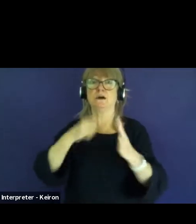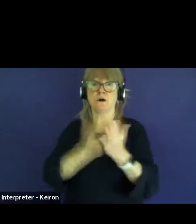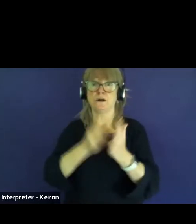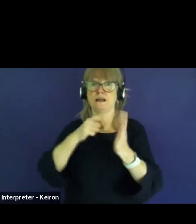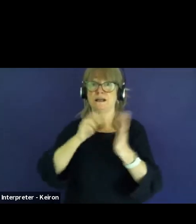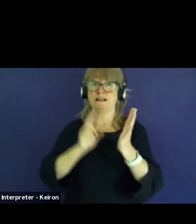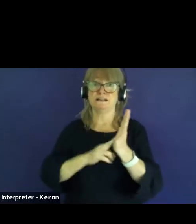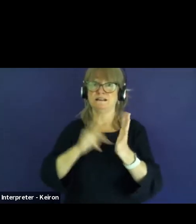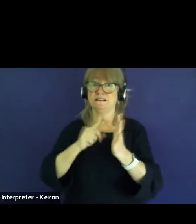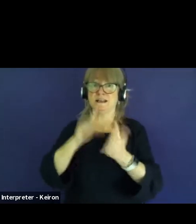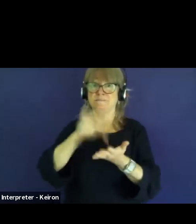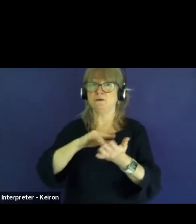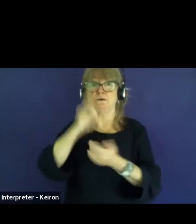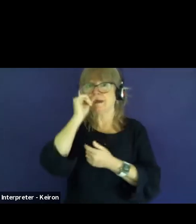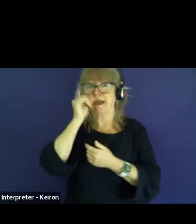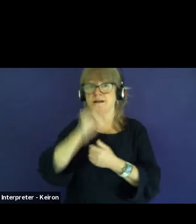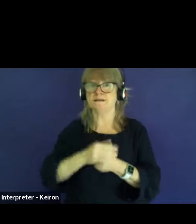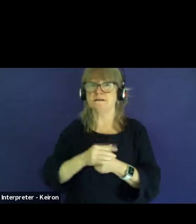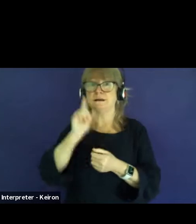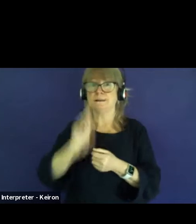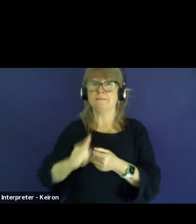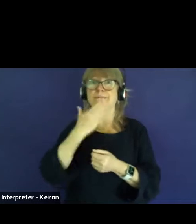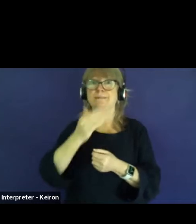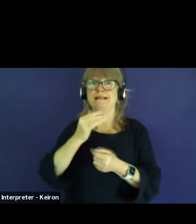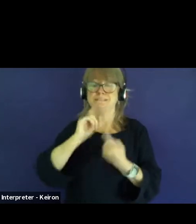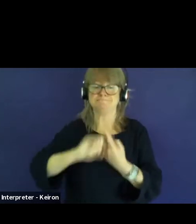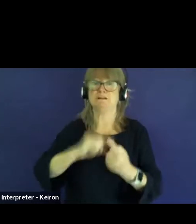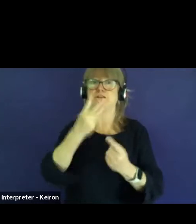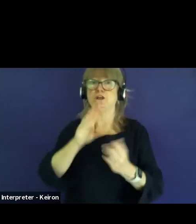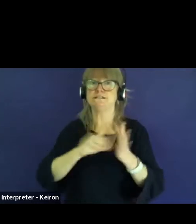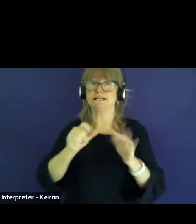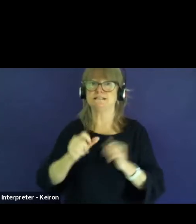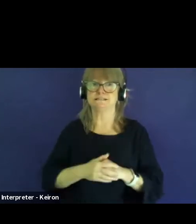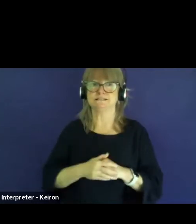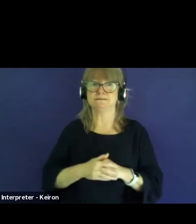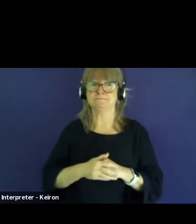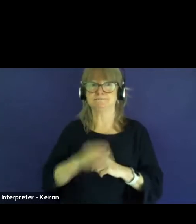that's completely fine. Just keep working for the full 30 for me. We've got 10 seconds rest.